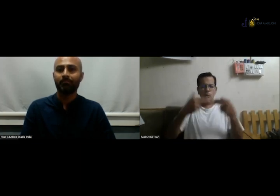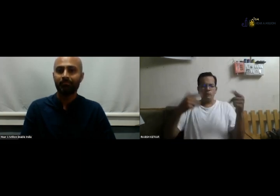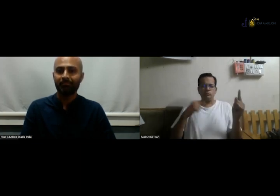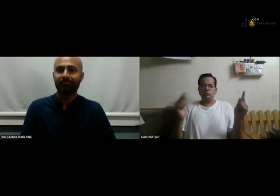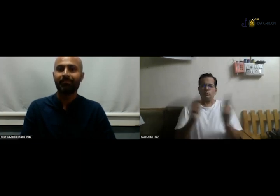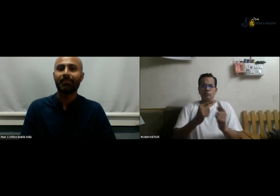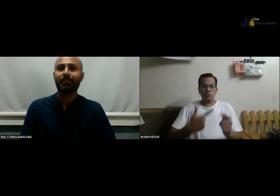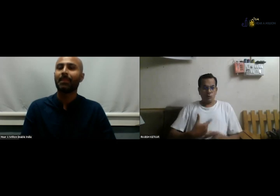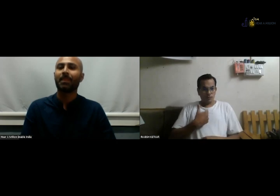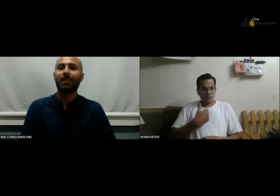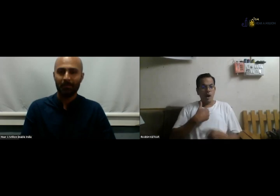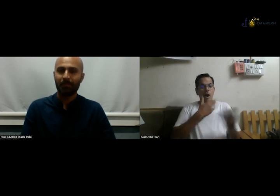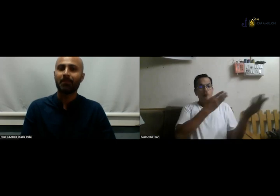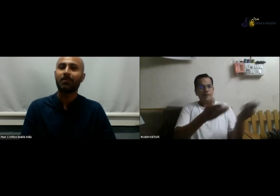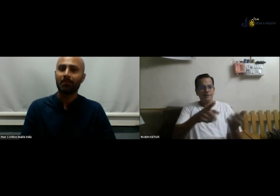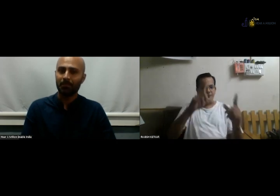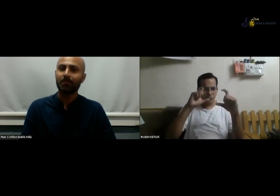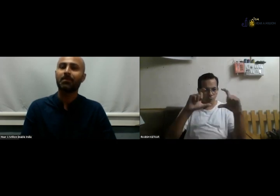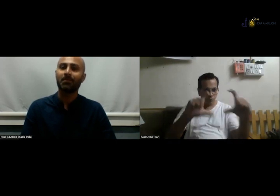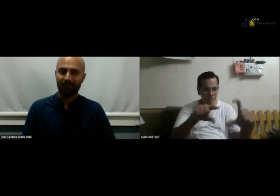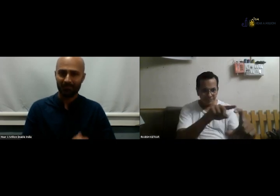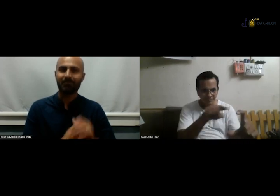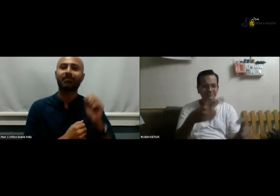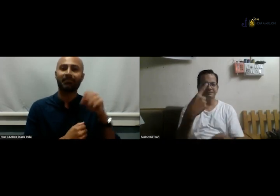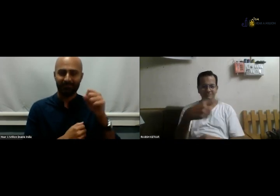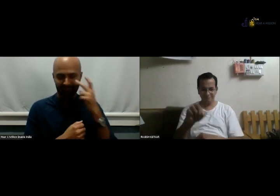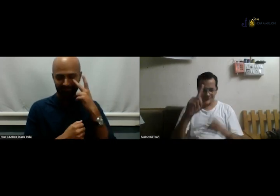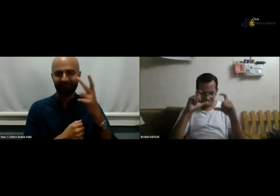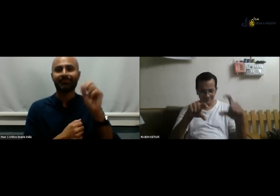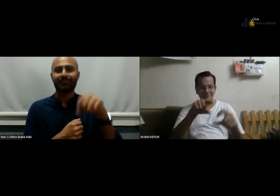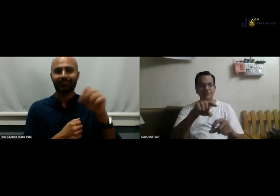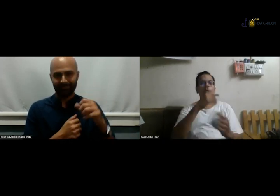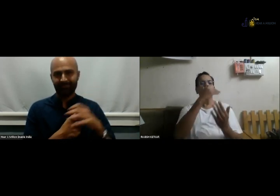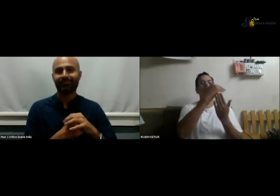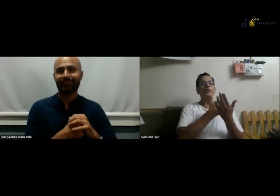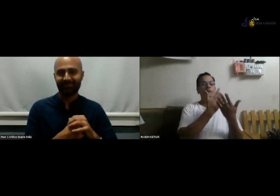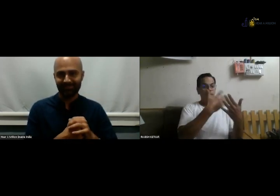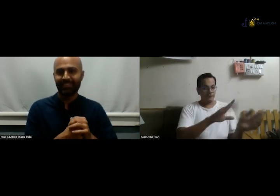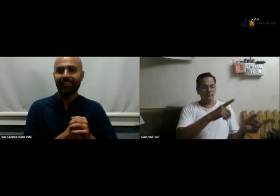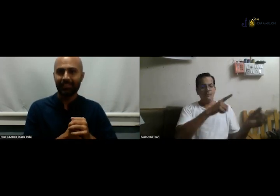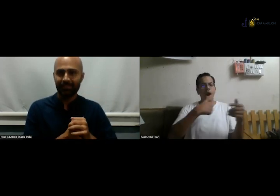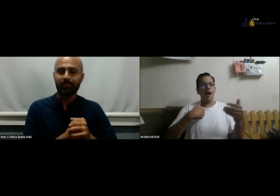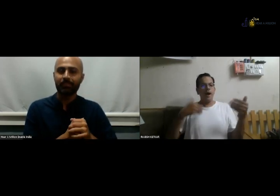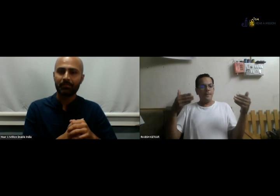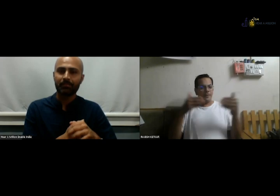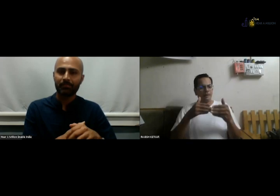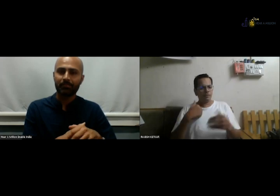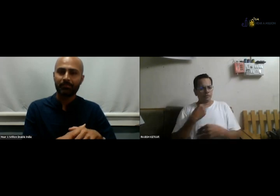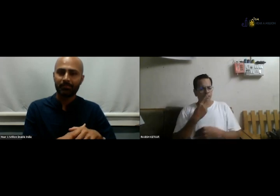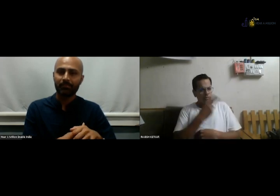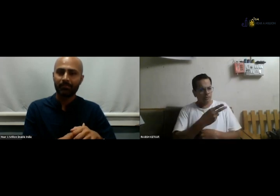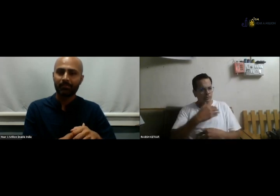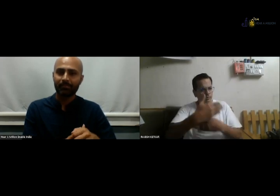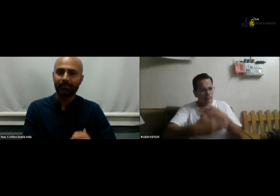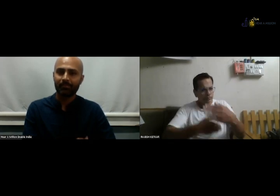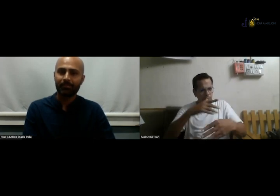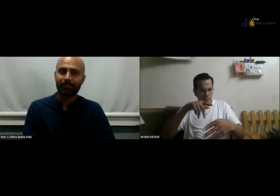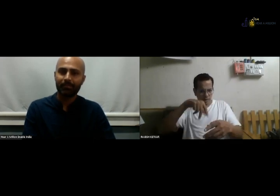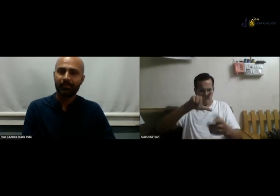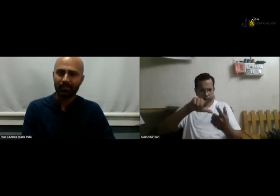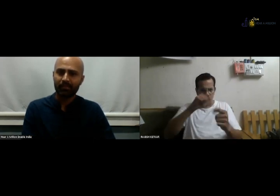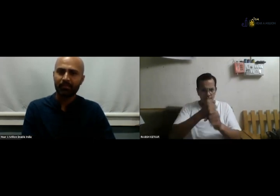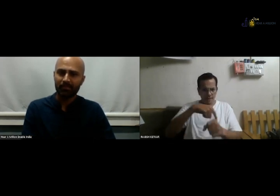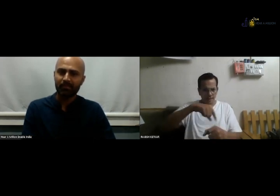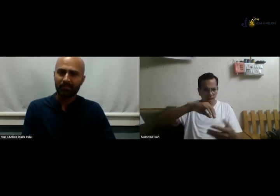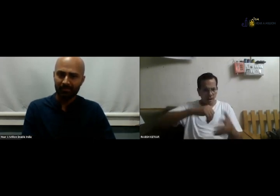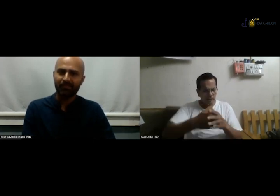I met, I had a surgery, and she came my home. You also had the picture in the PPT as well, right? So when